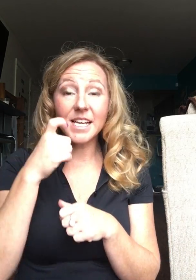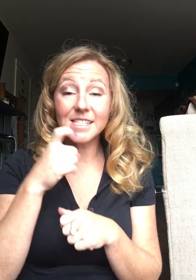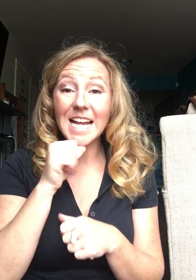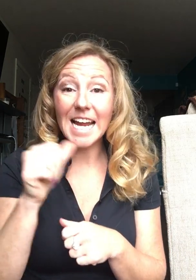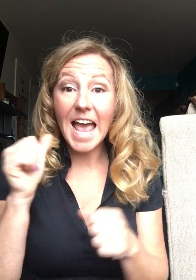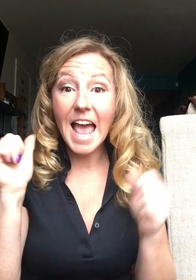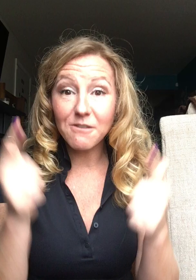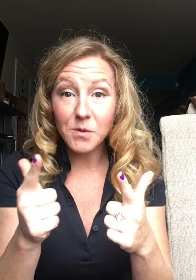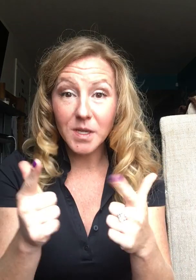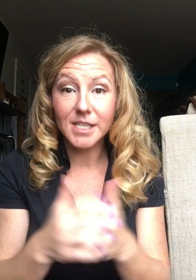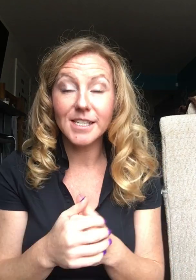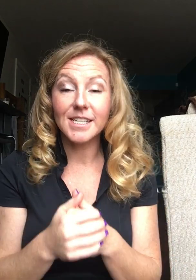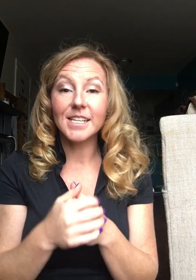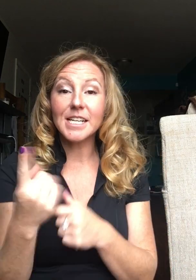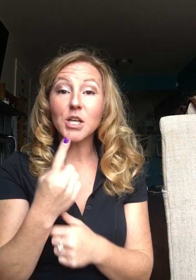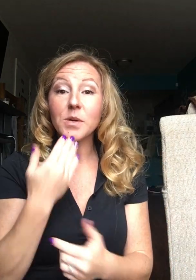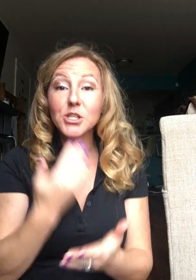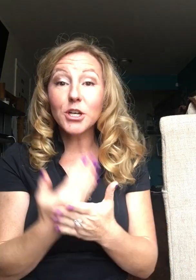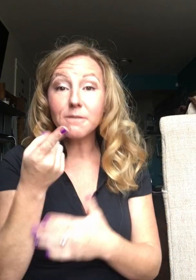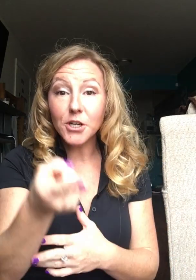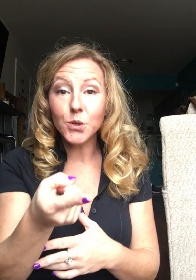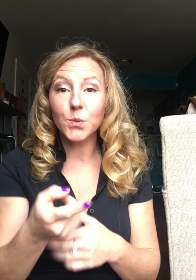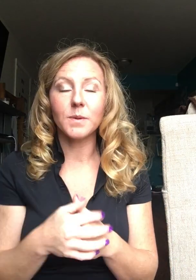Because not everyone is always good for you.